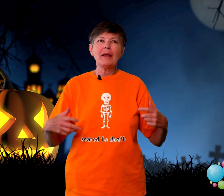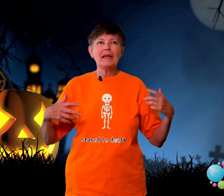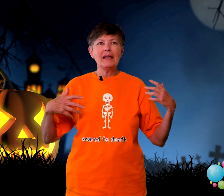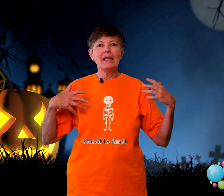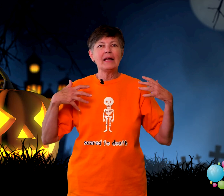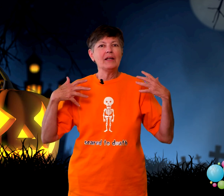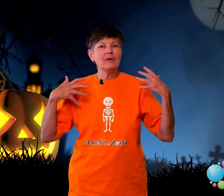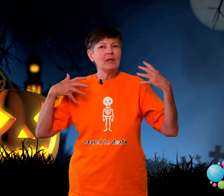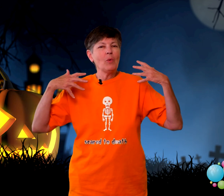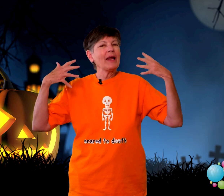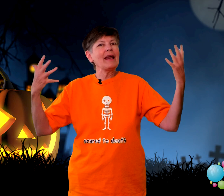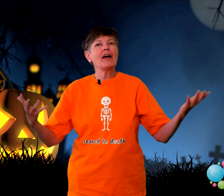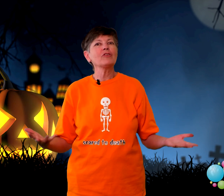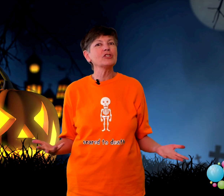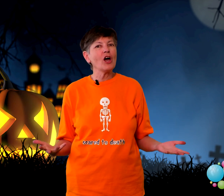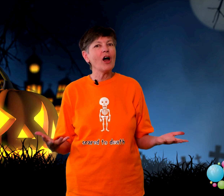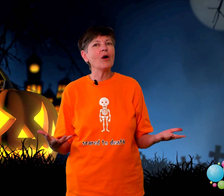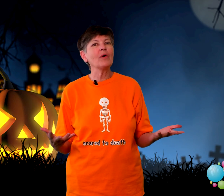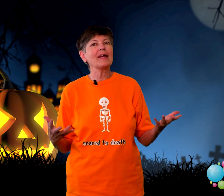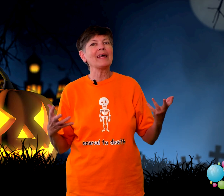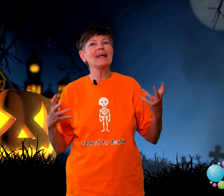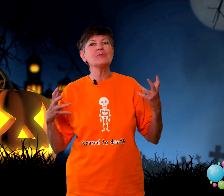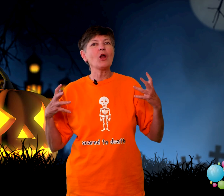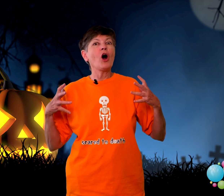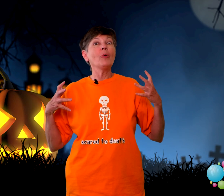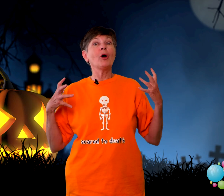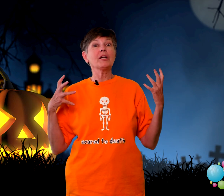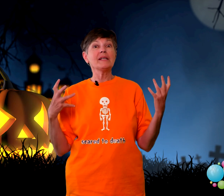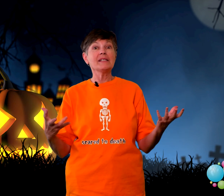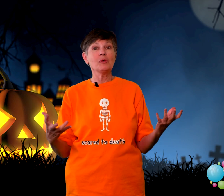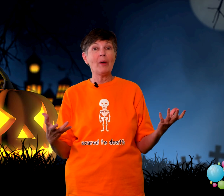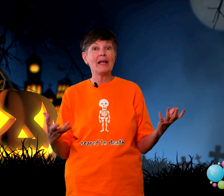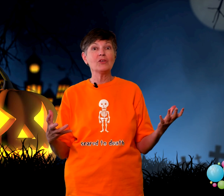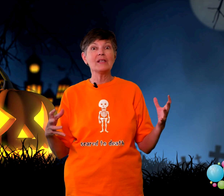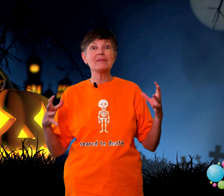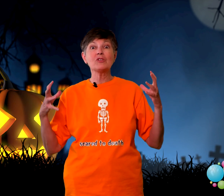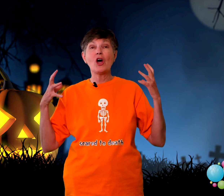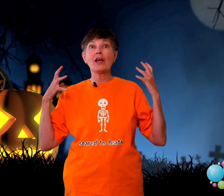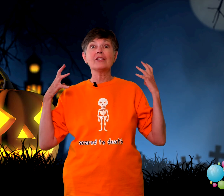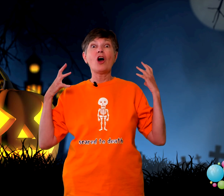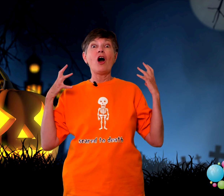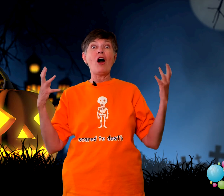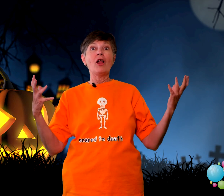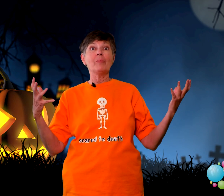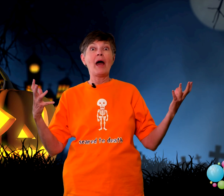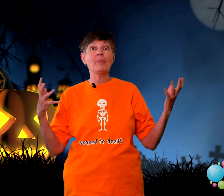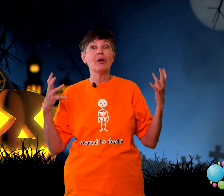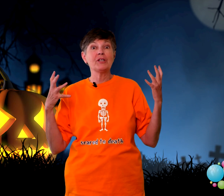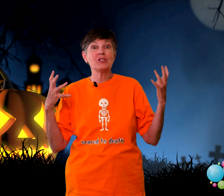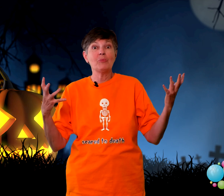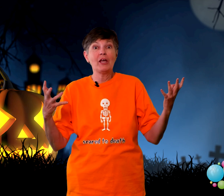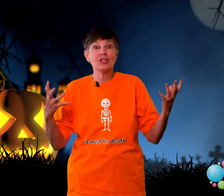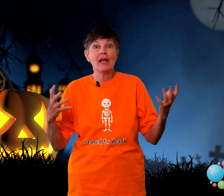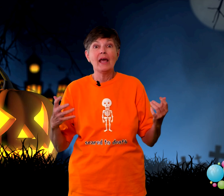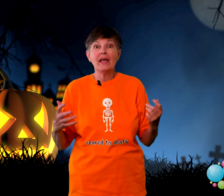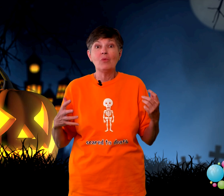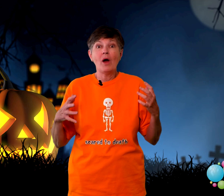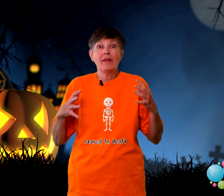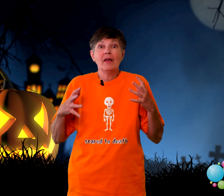He wanted another song where the kids would all participate. So this song is all about participation. He wanted them